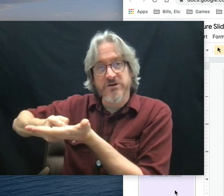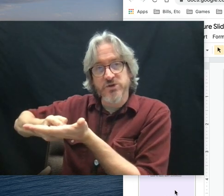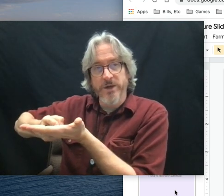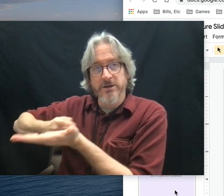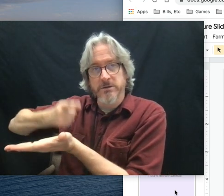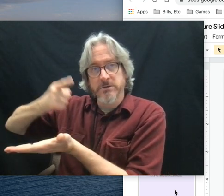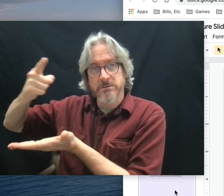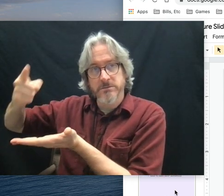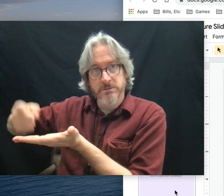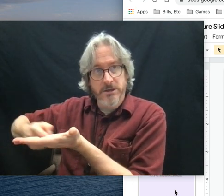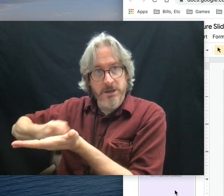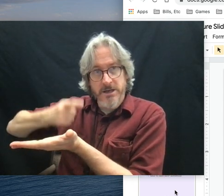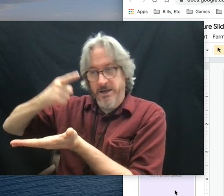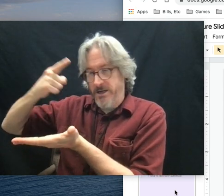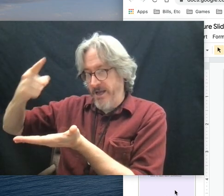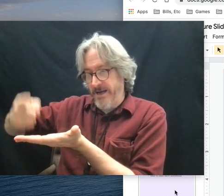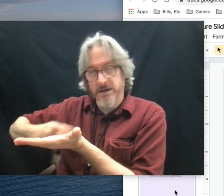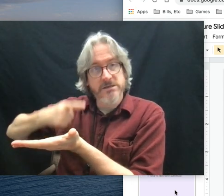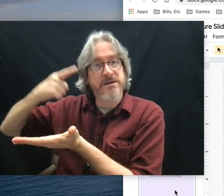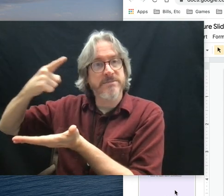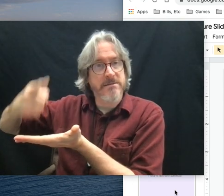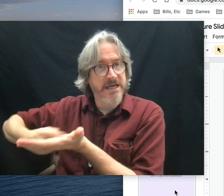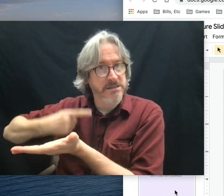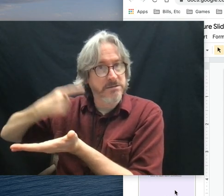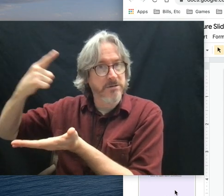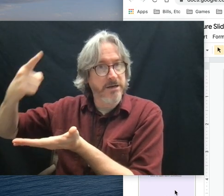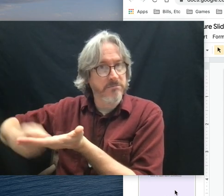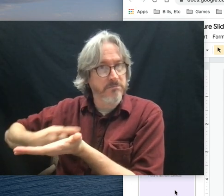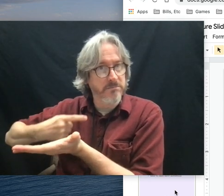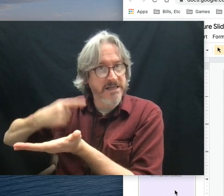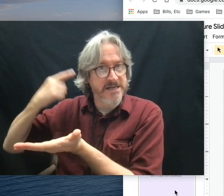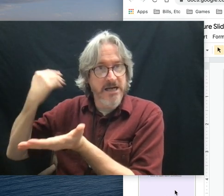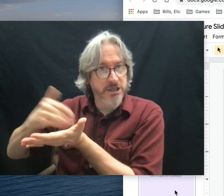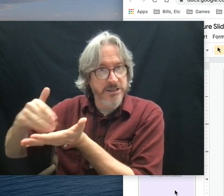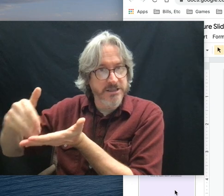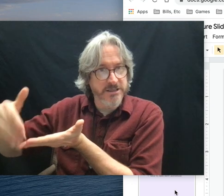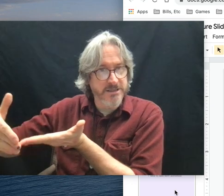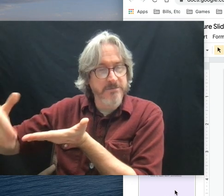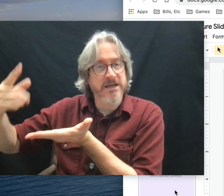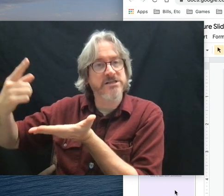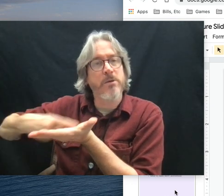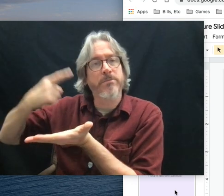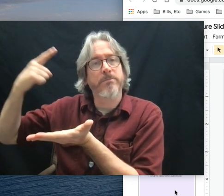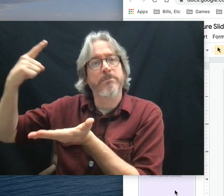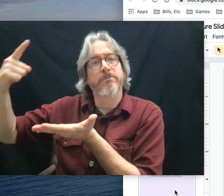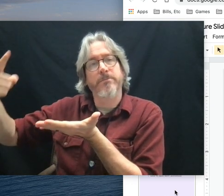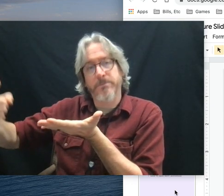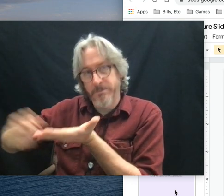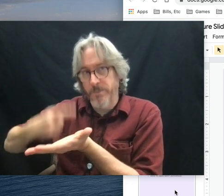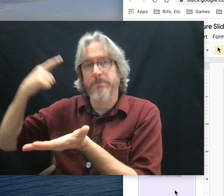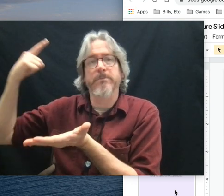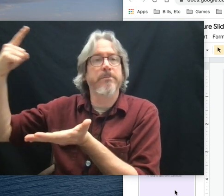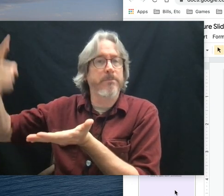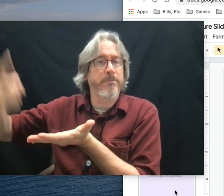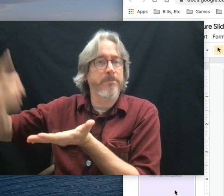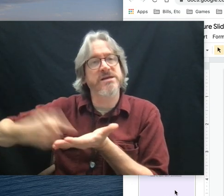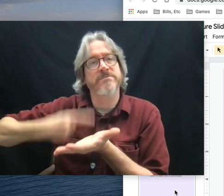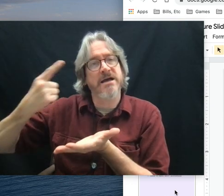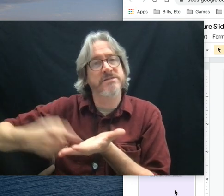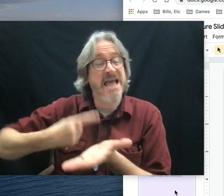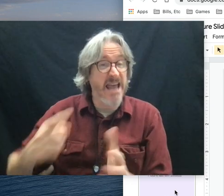if there's a wheel, and it sometimes hits, right? It's not da-da-da-da-da-da, it's boom, boom,